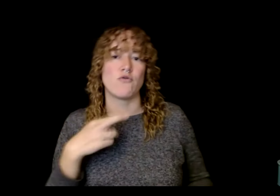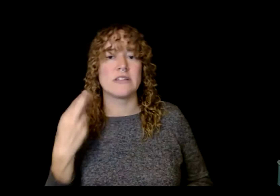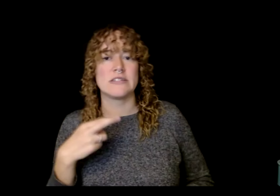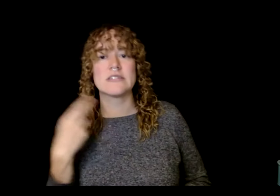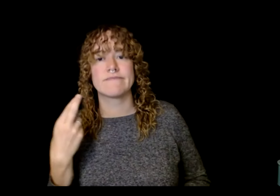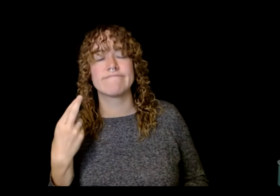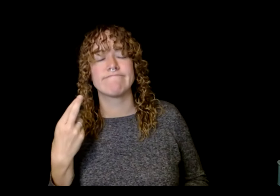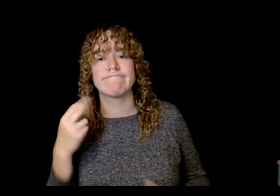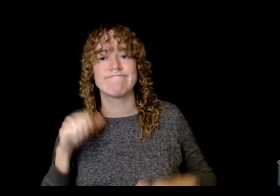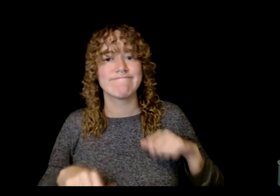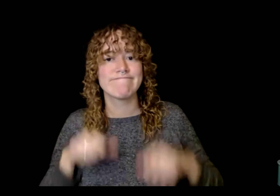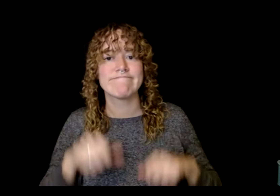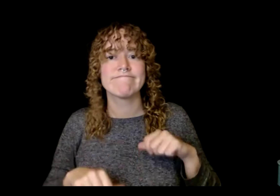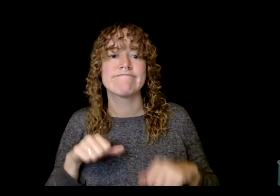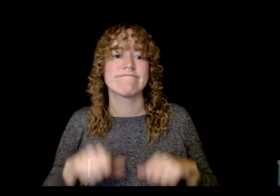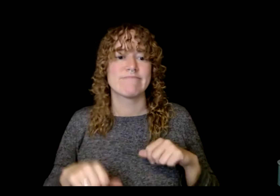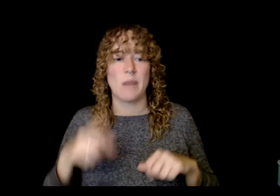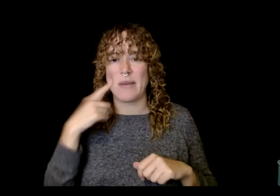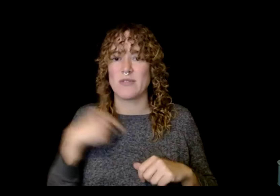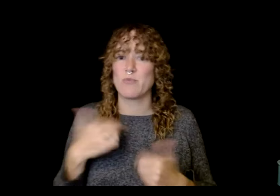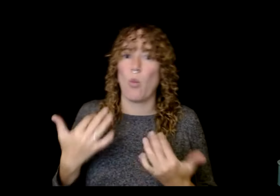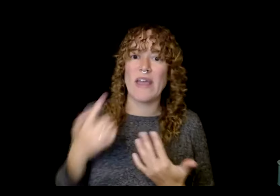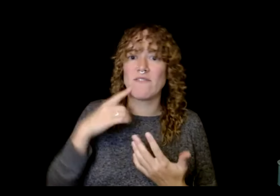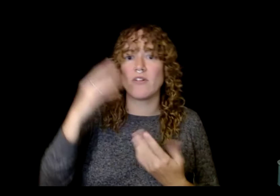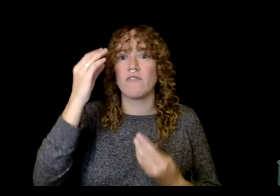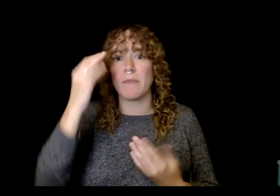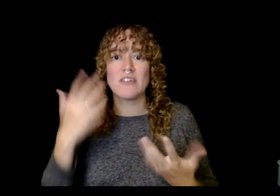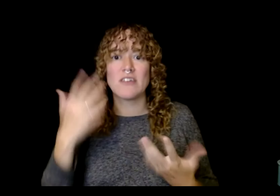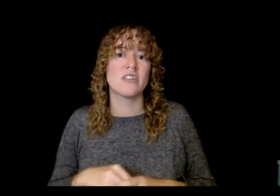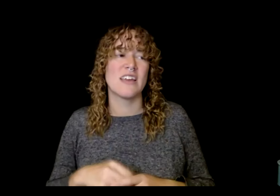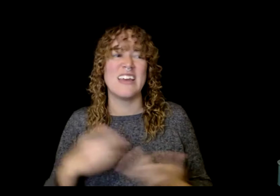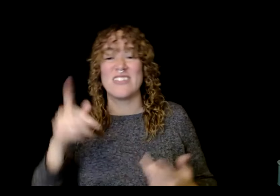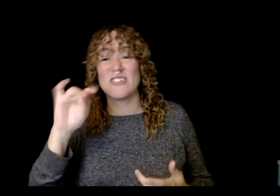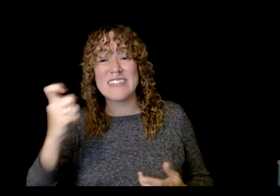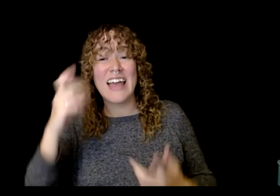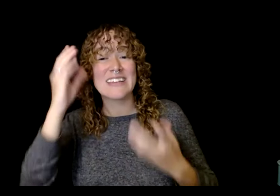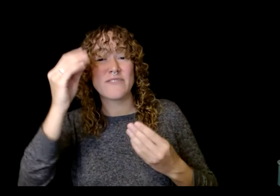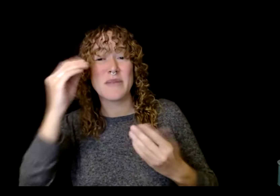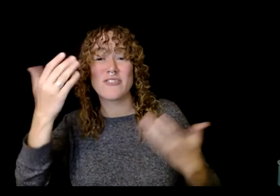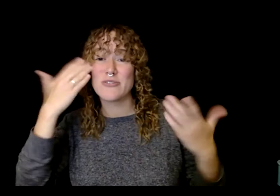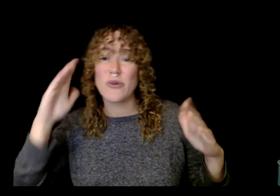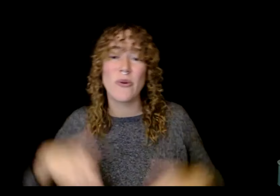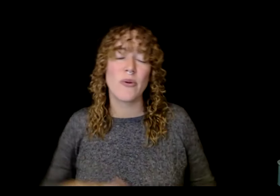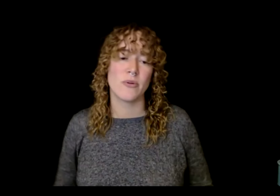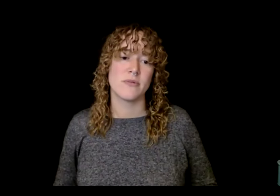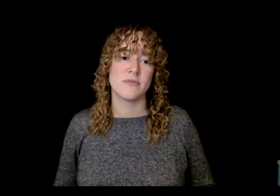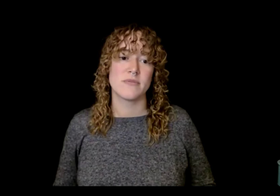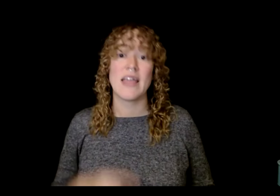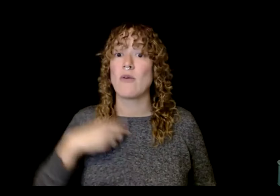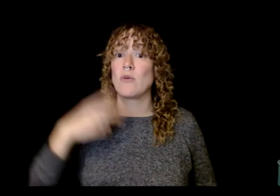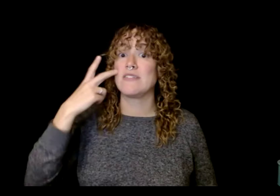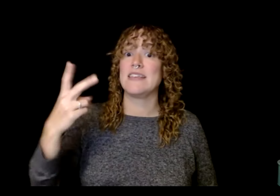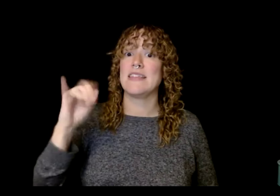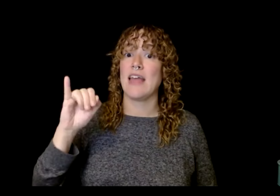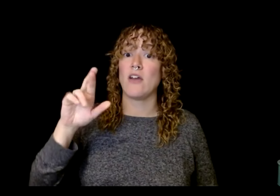because of information that needs to be collected, tax information, and because we've seen that the IRS has agreed